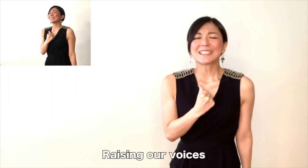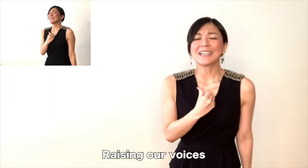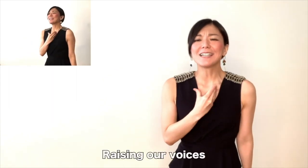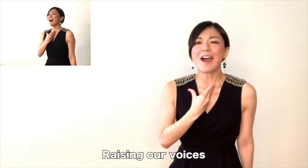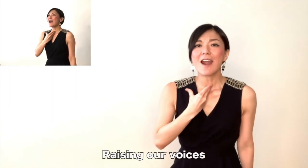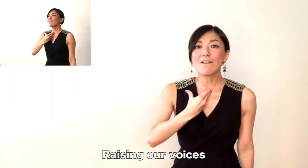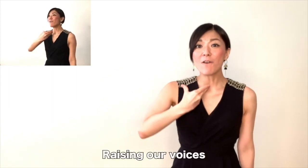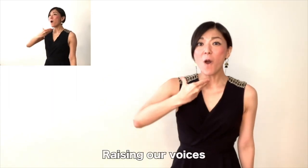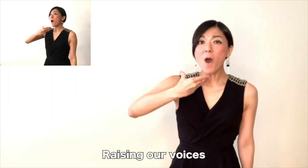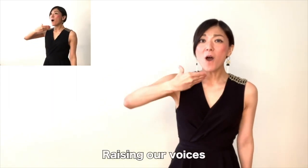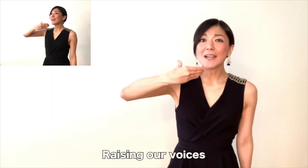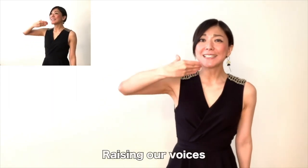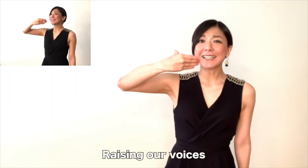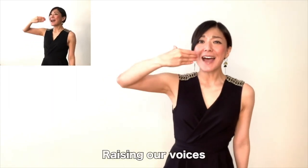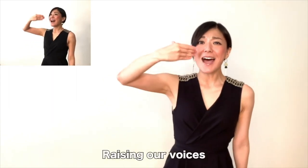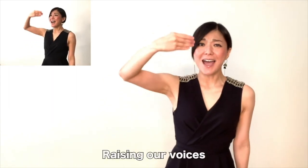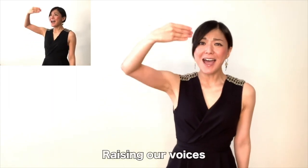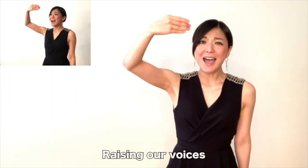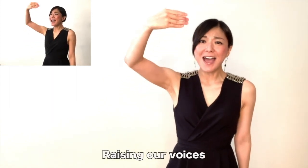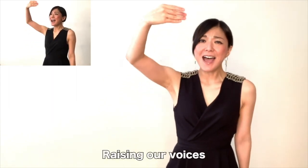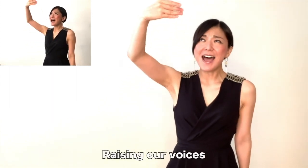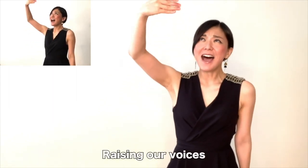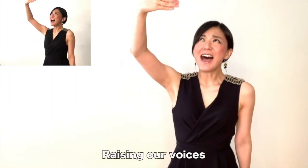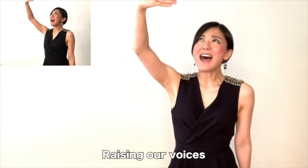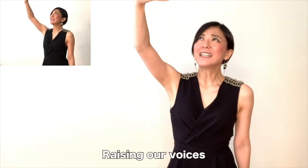Raising our voices